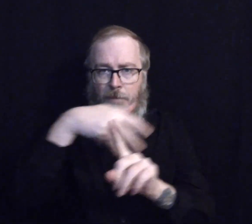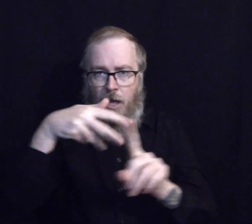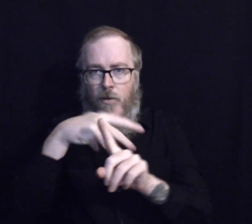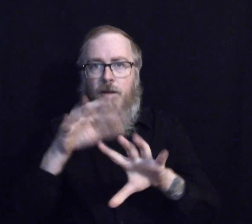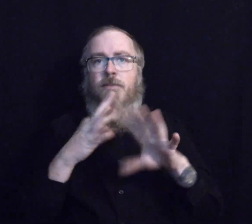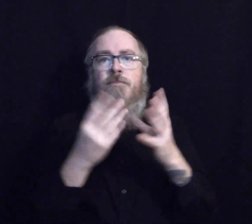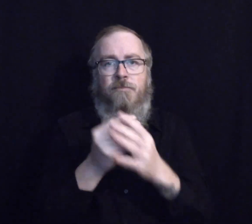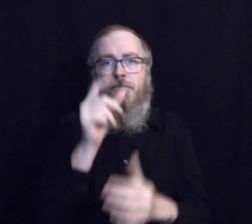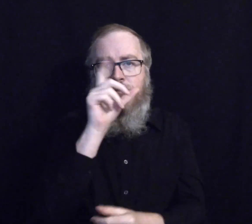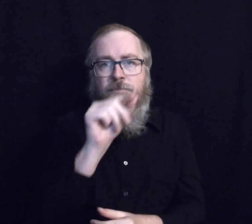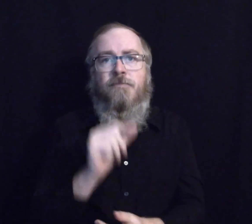well.